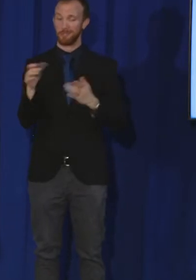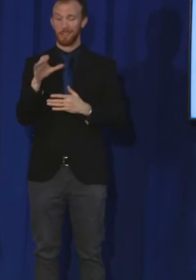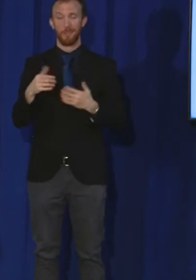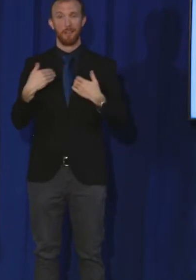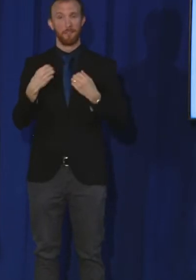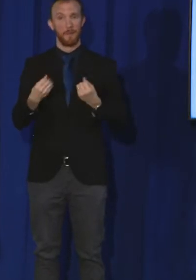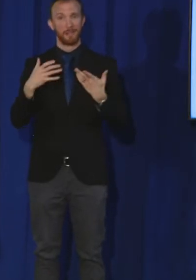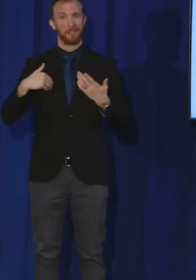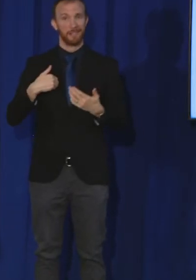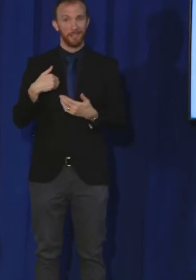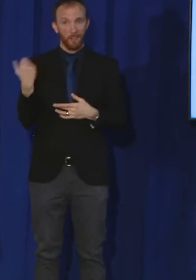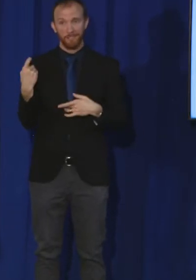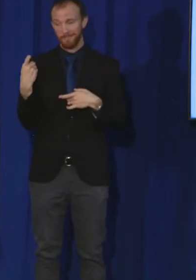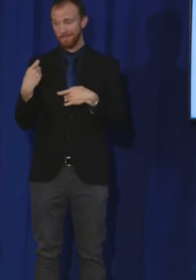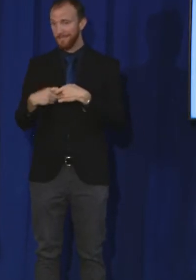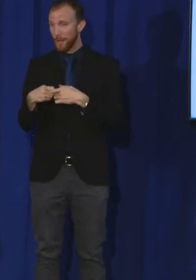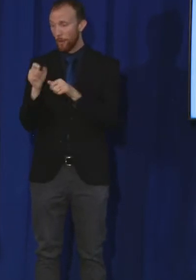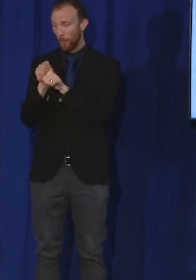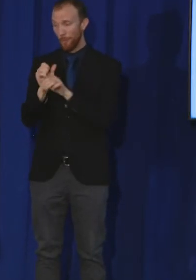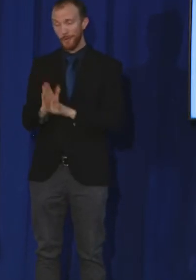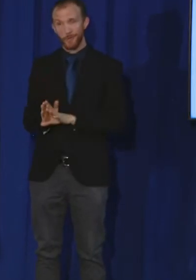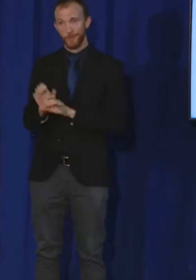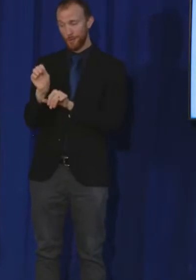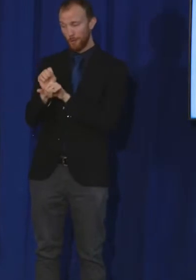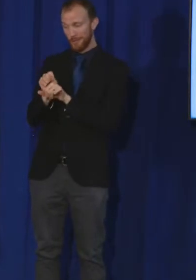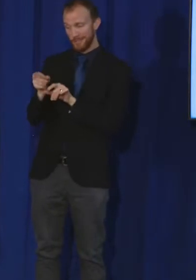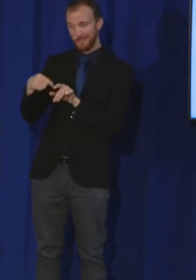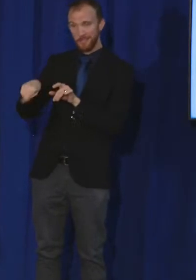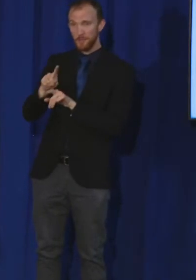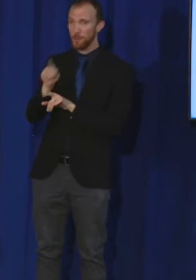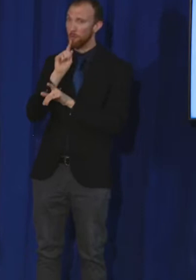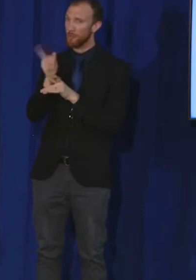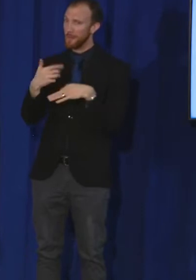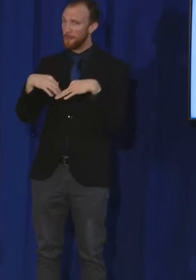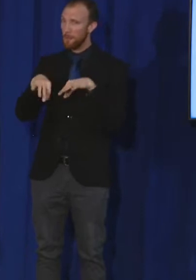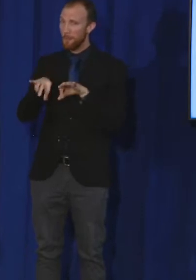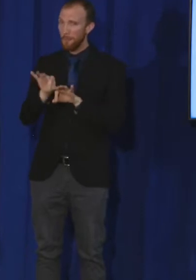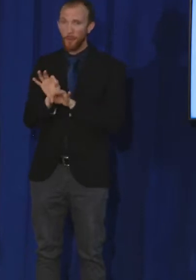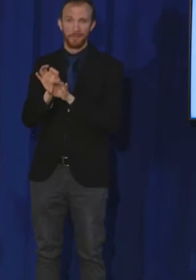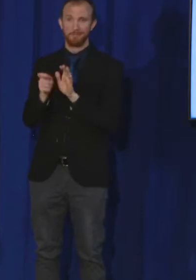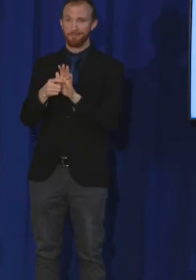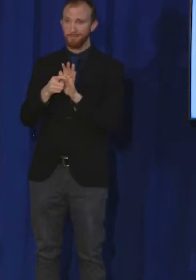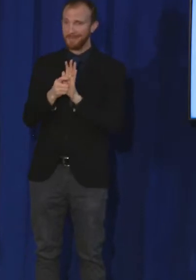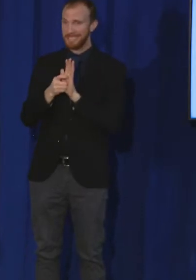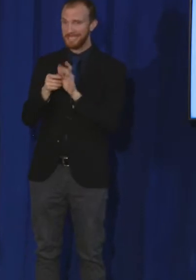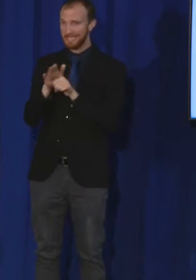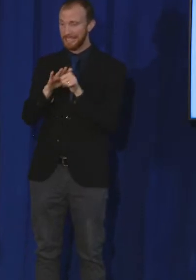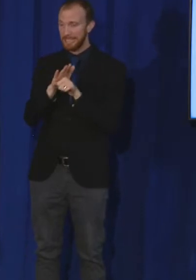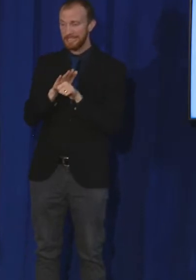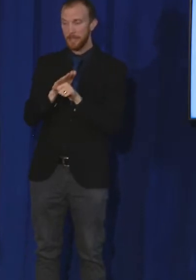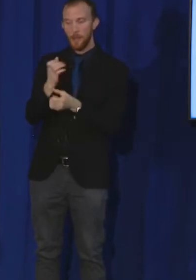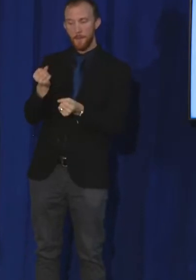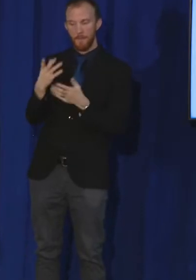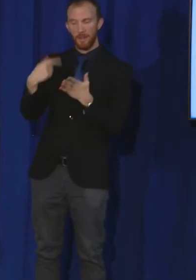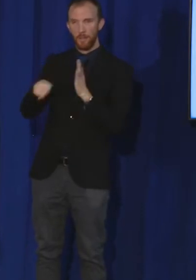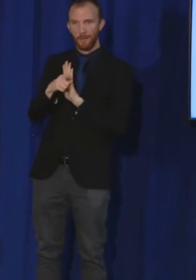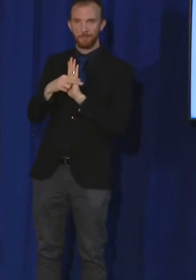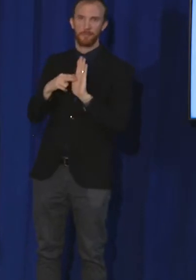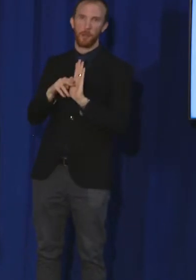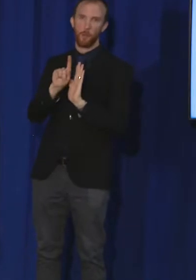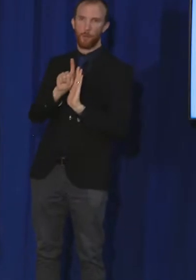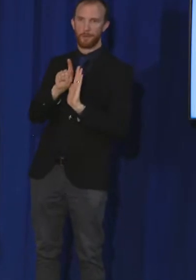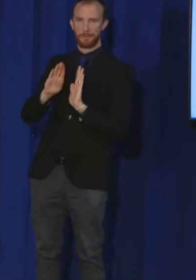working in those essential worker settings. And in those settings, they're in 1B. I can't speak to the whole group without knowing some of